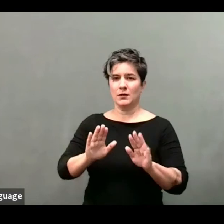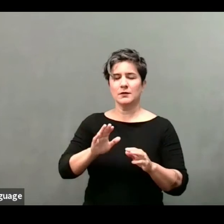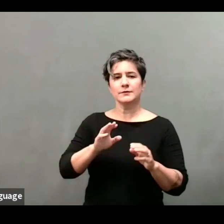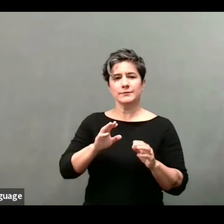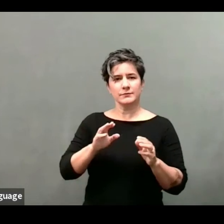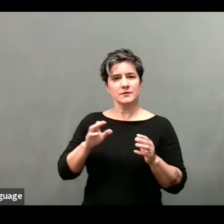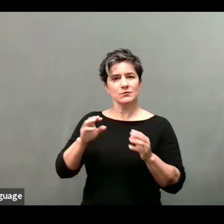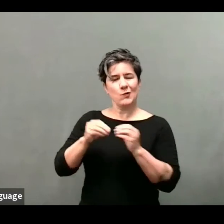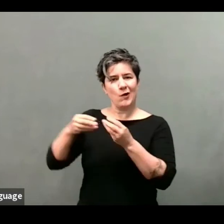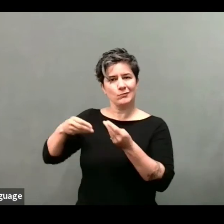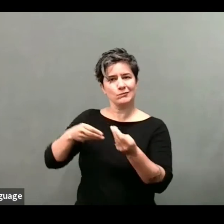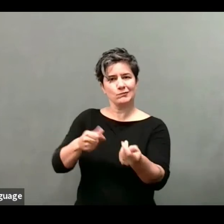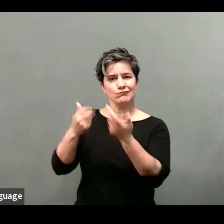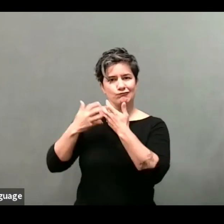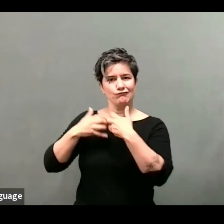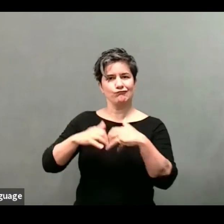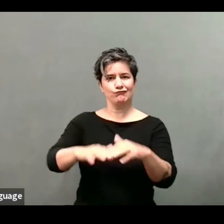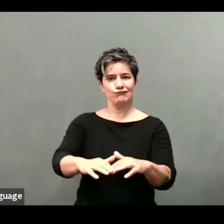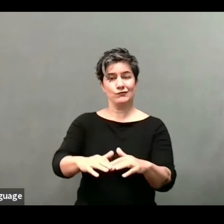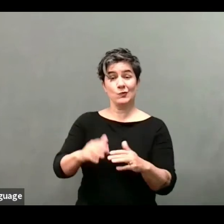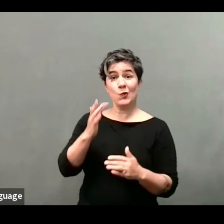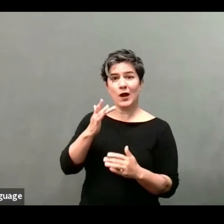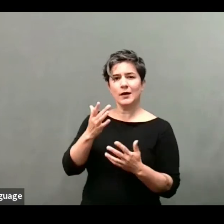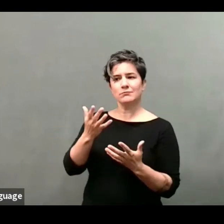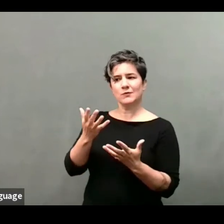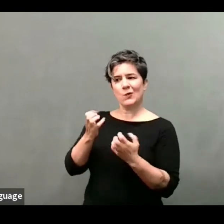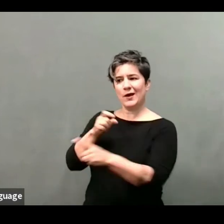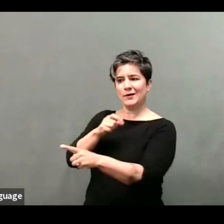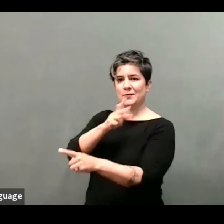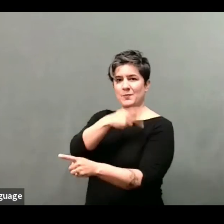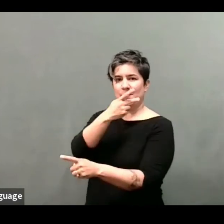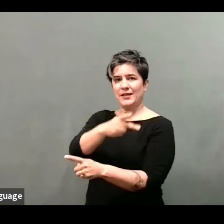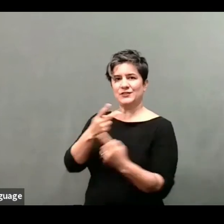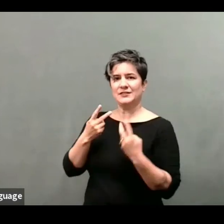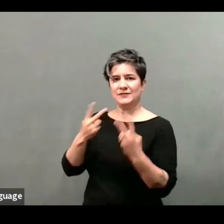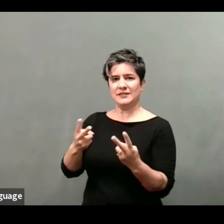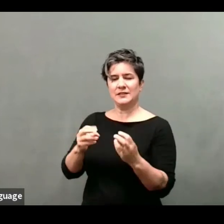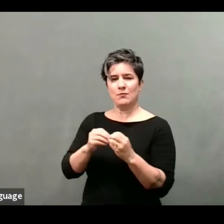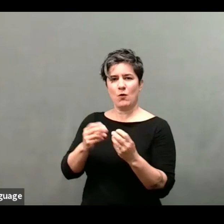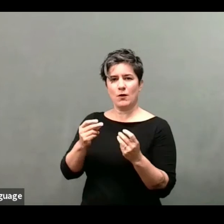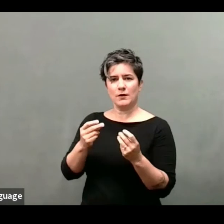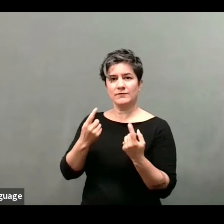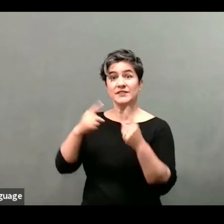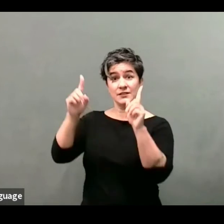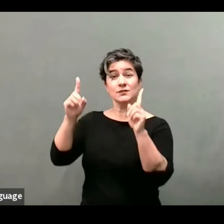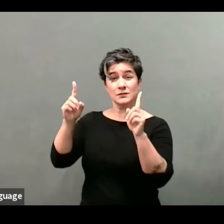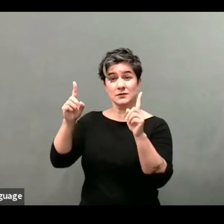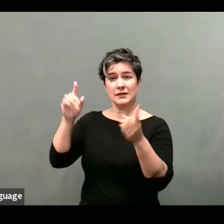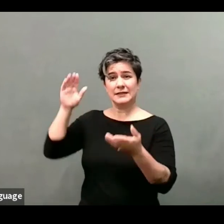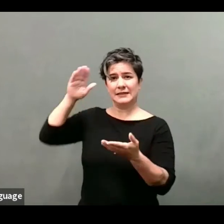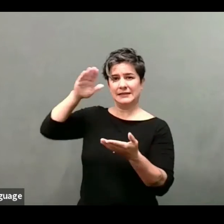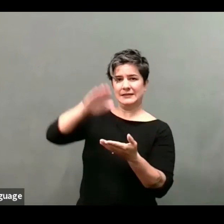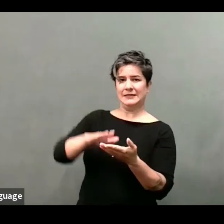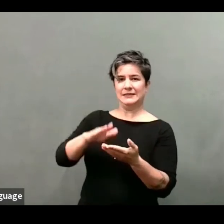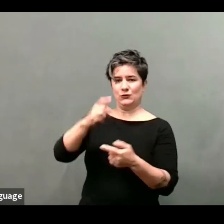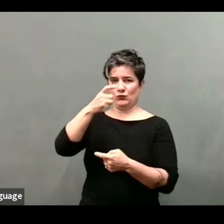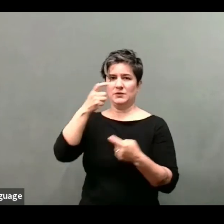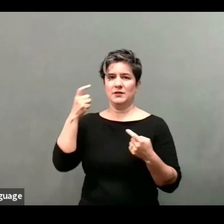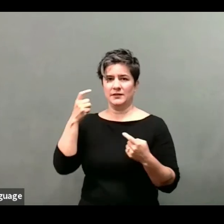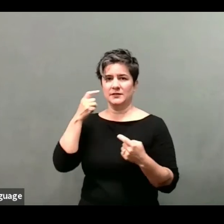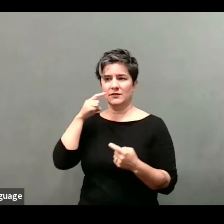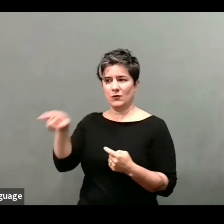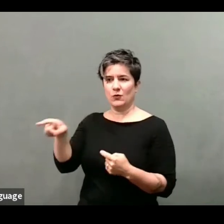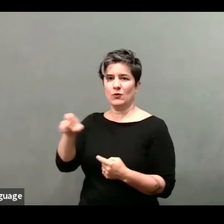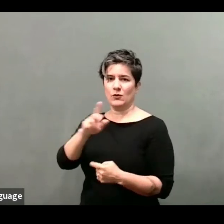to make the patient's visit as efficient as possible and the least